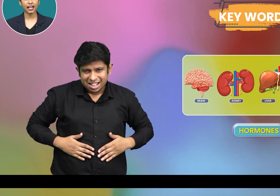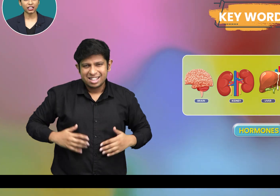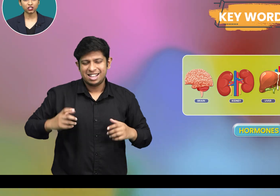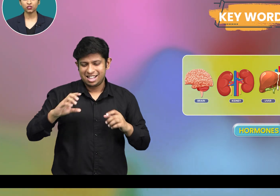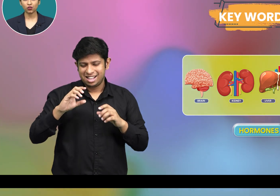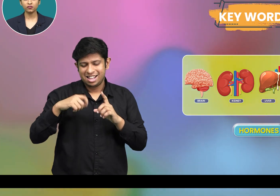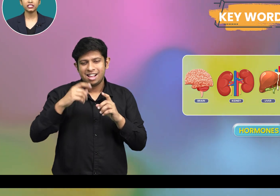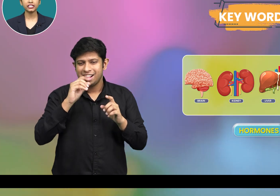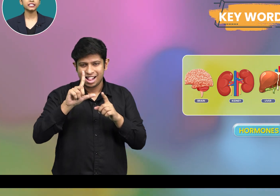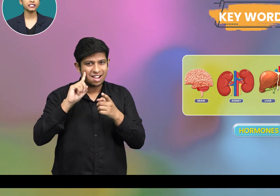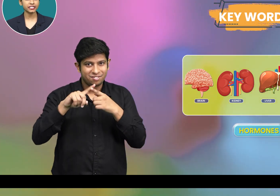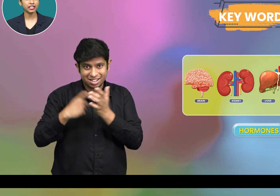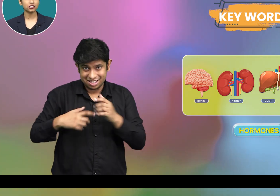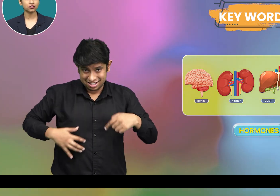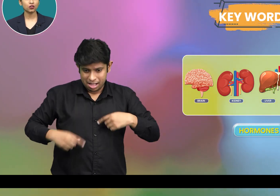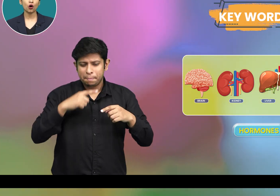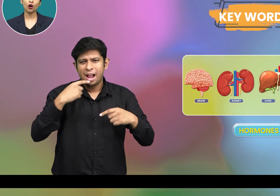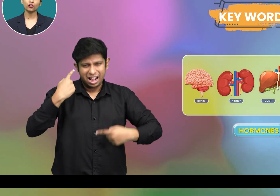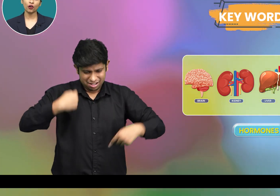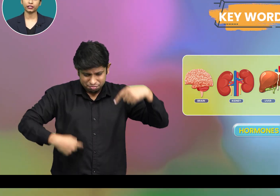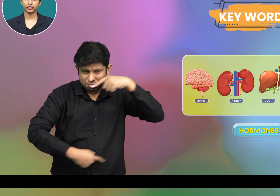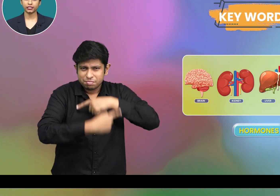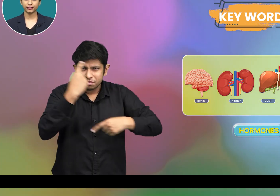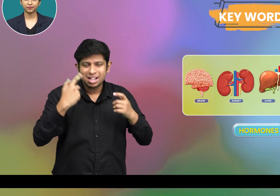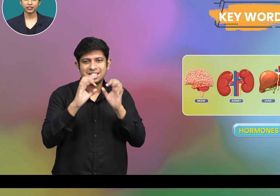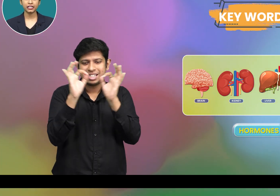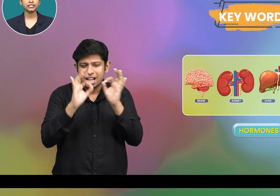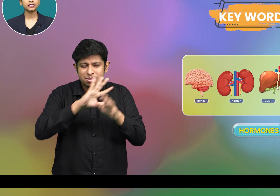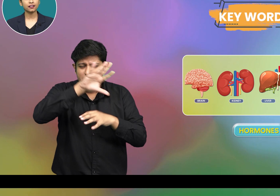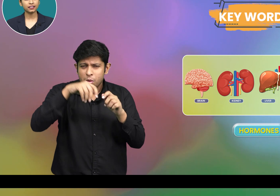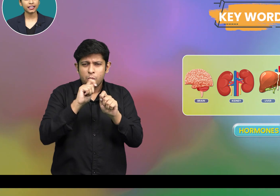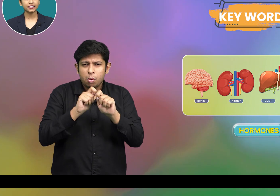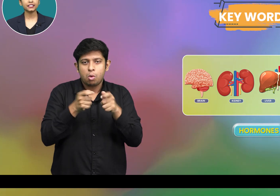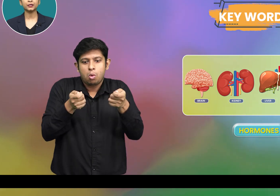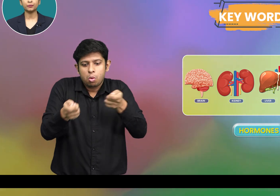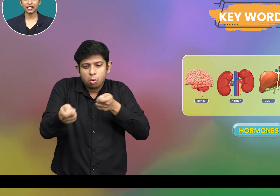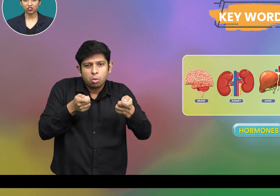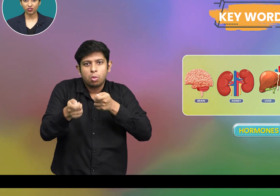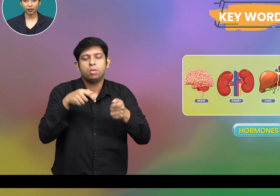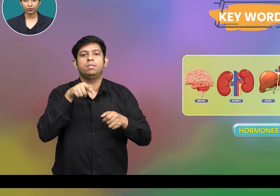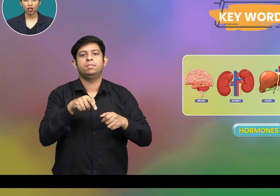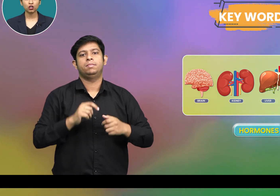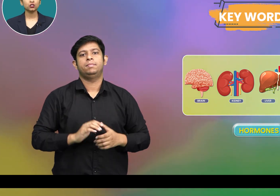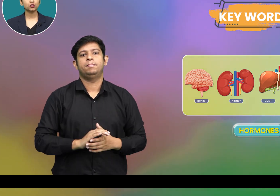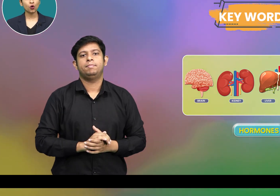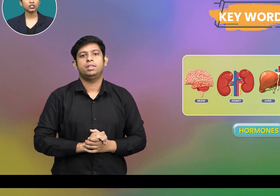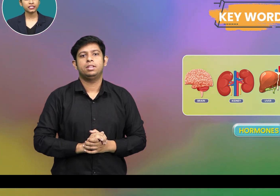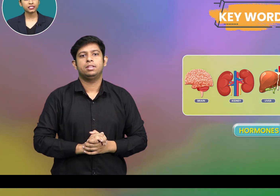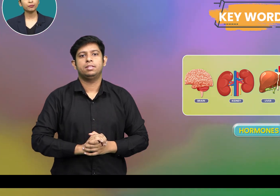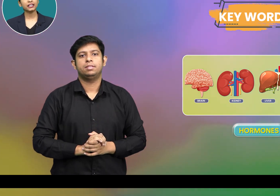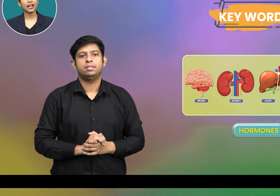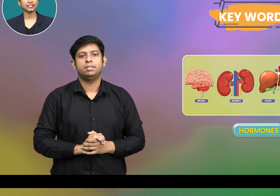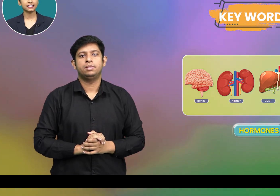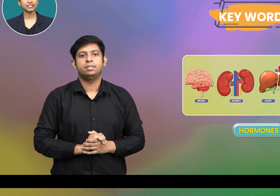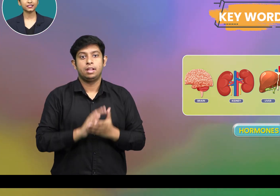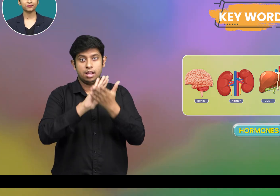controls actions of certain cells or organs, circulated in bloodstream, stored in